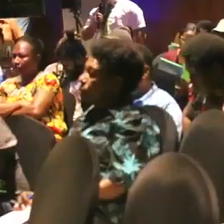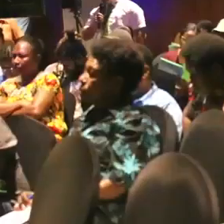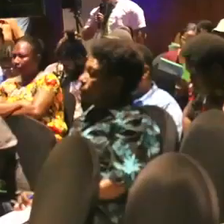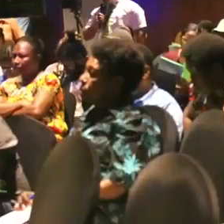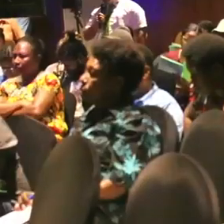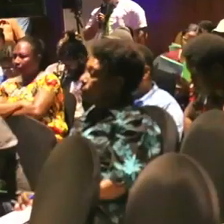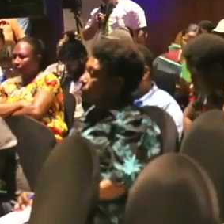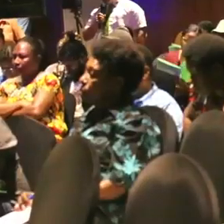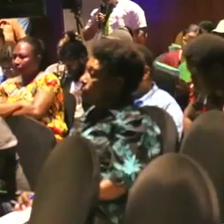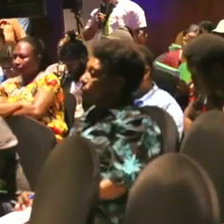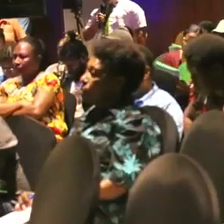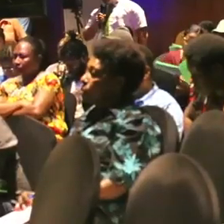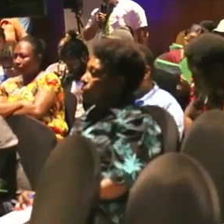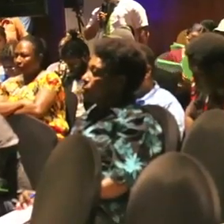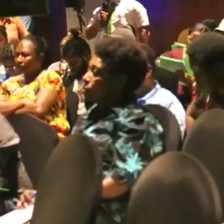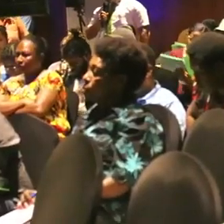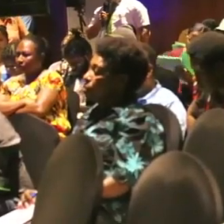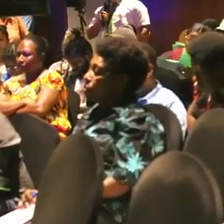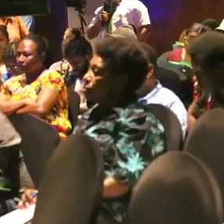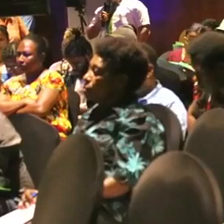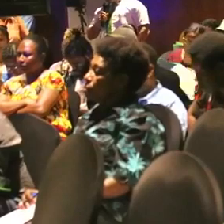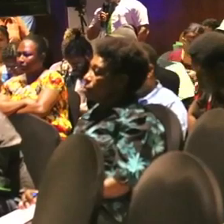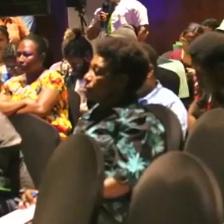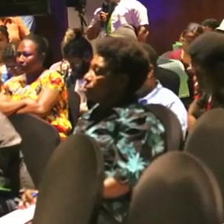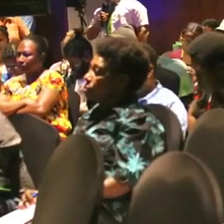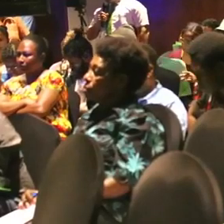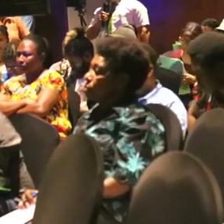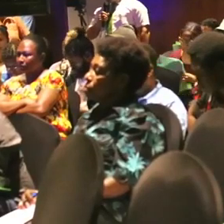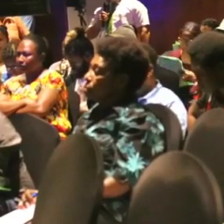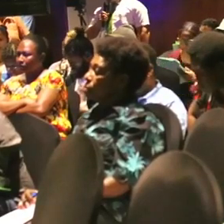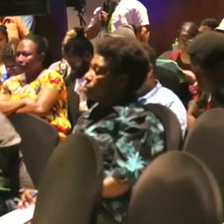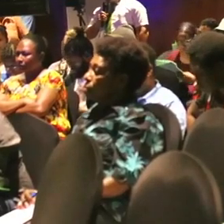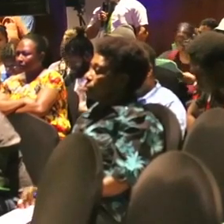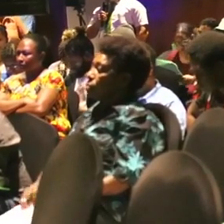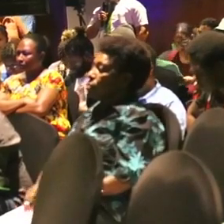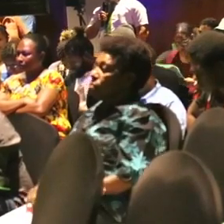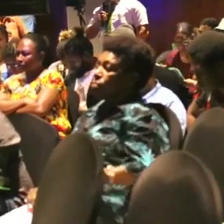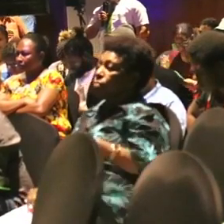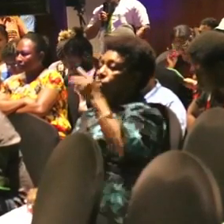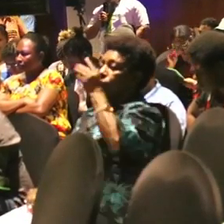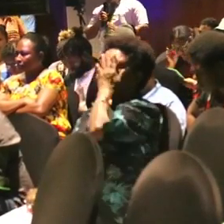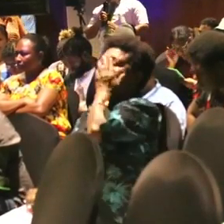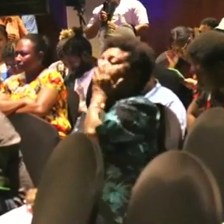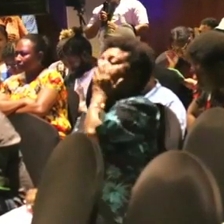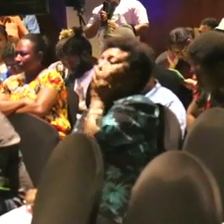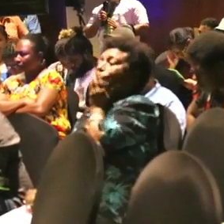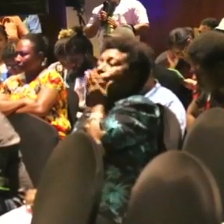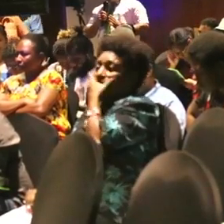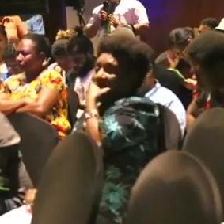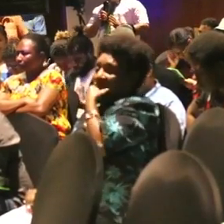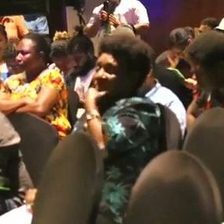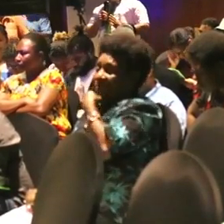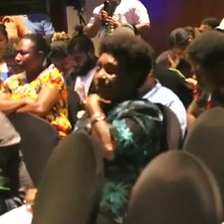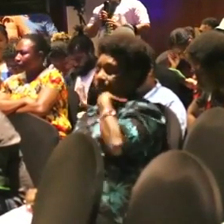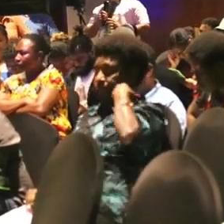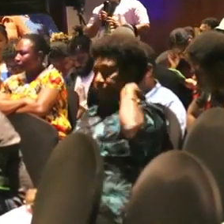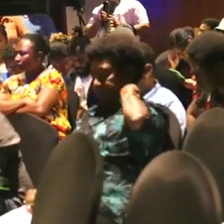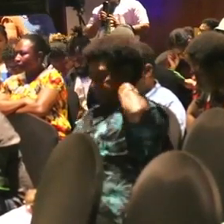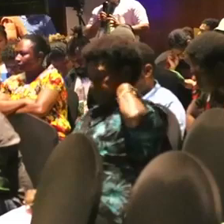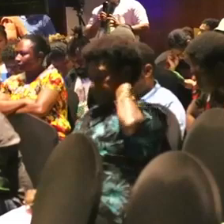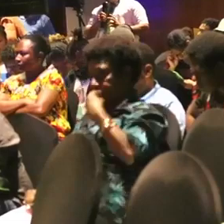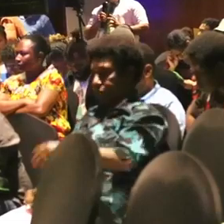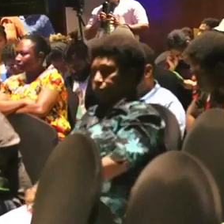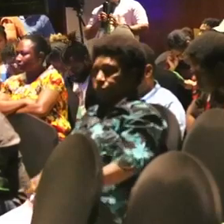calculated, because right now with the current inflation and the current crisis of the nation, as per the